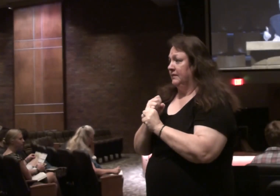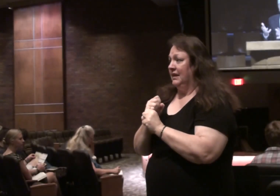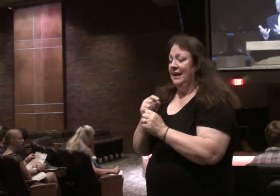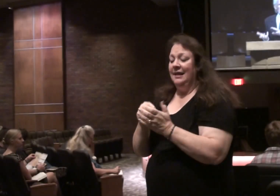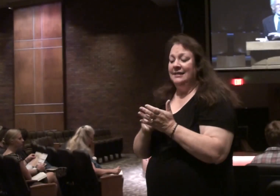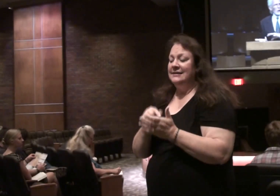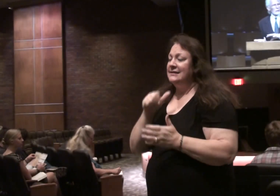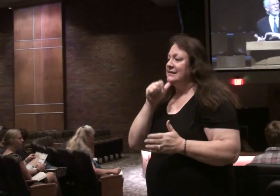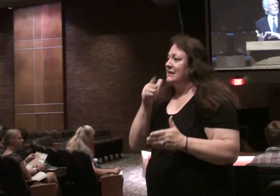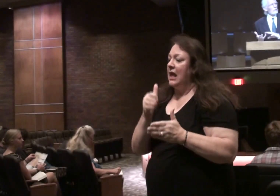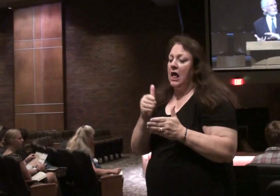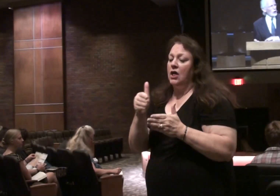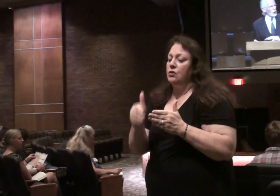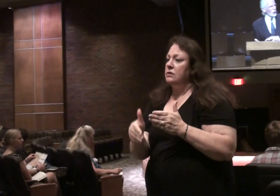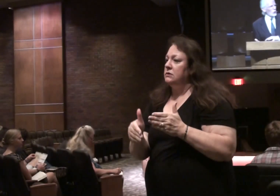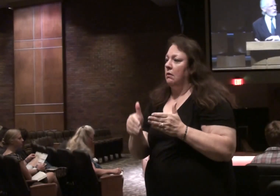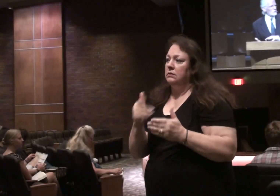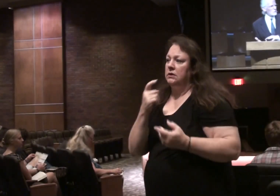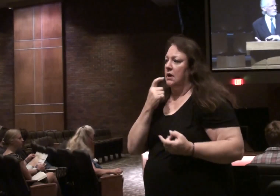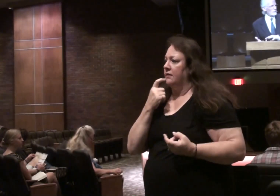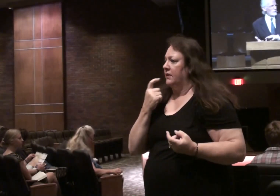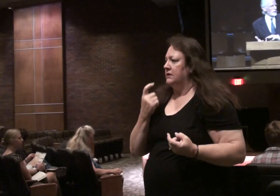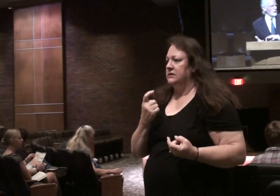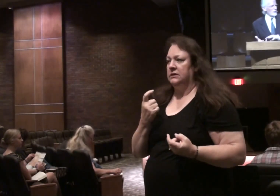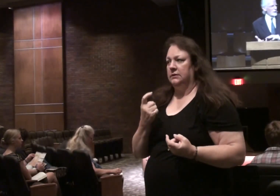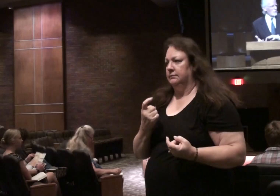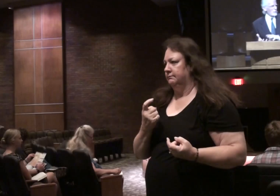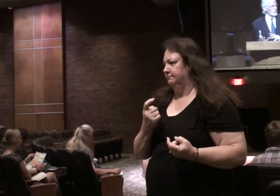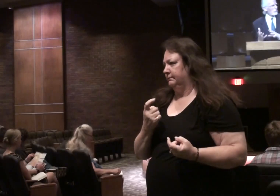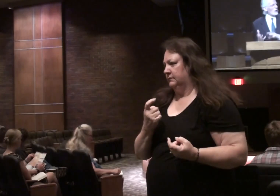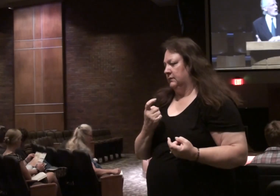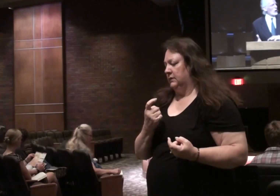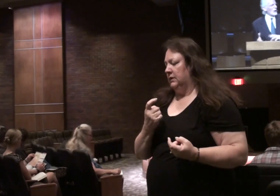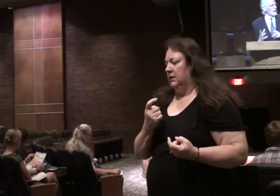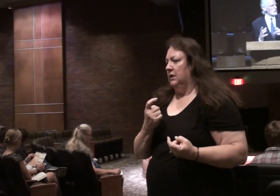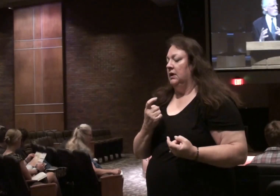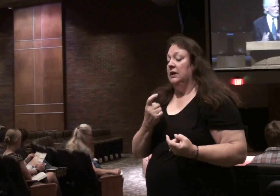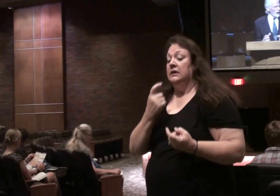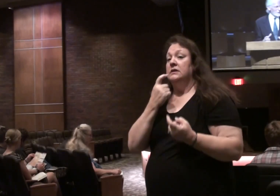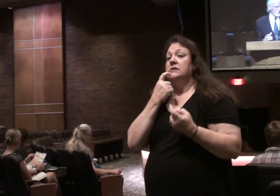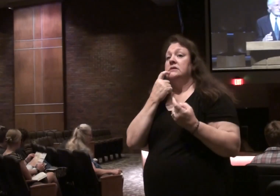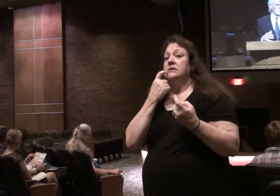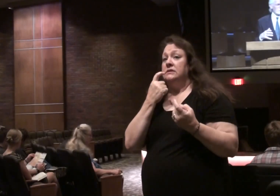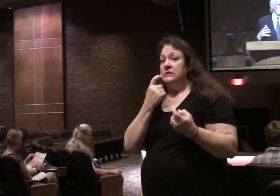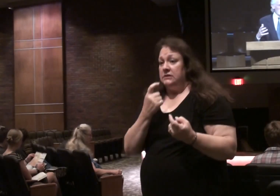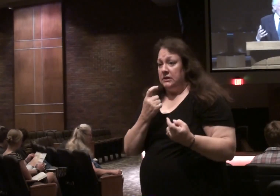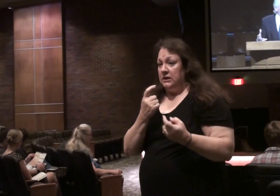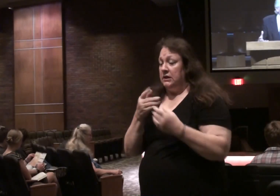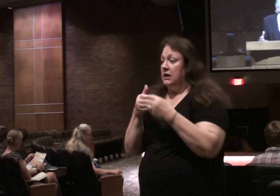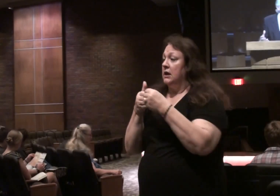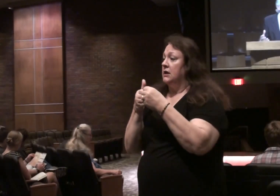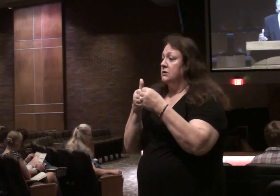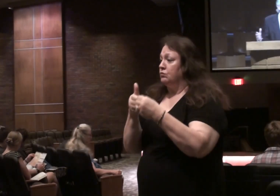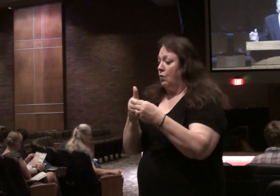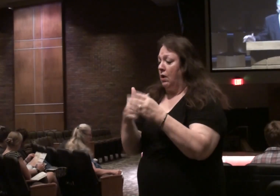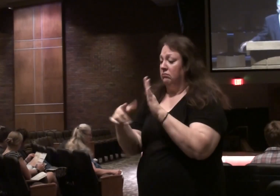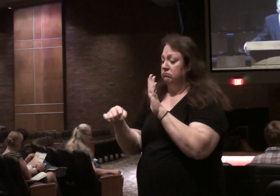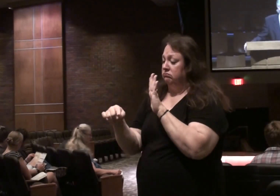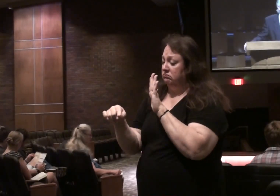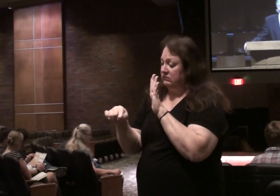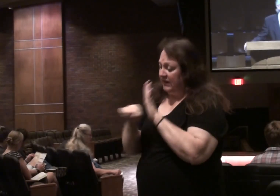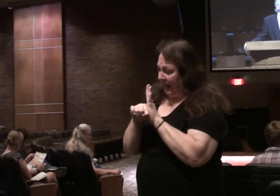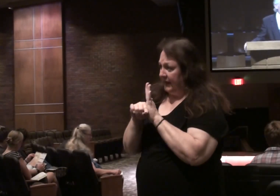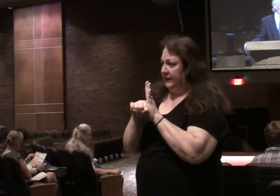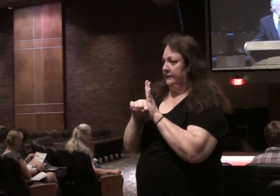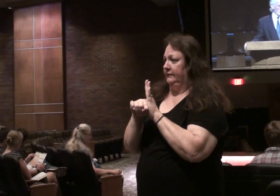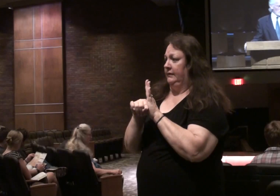These are not the result of the fall, but the fall has brought the negative